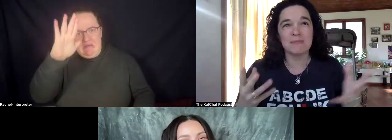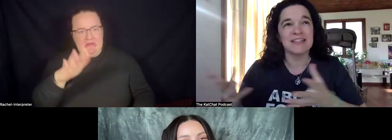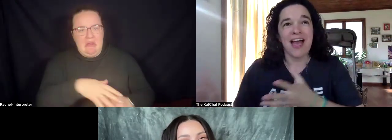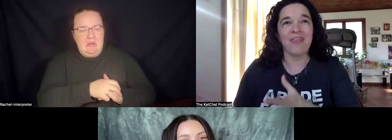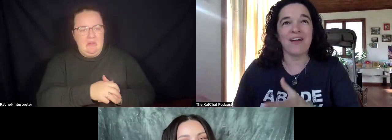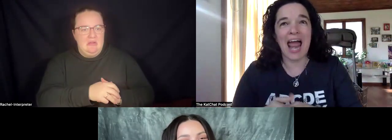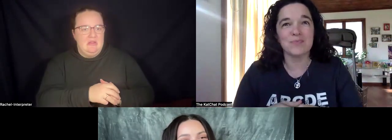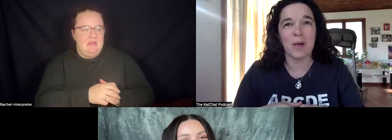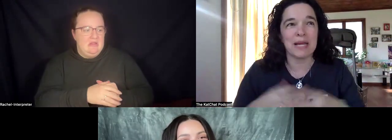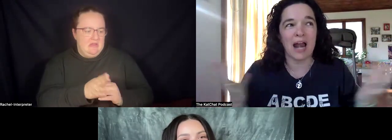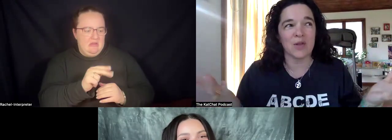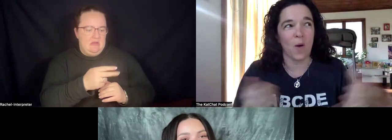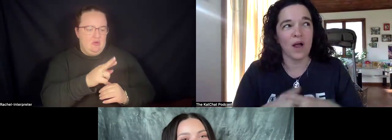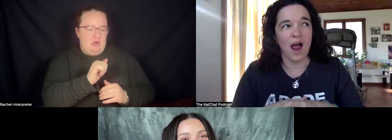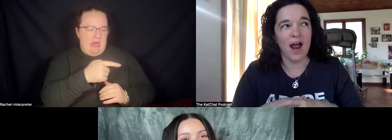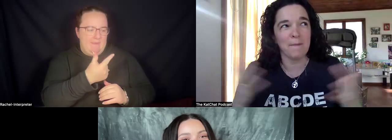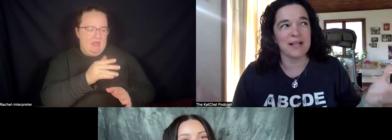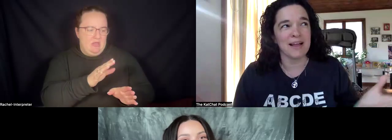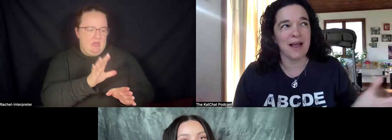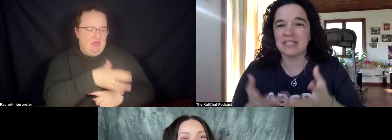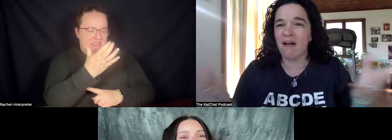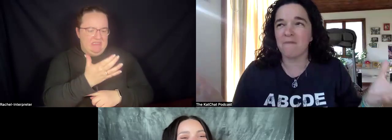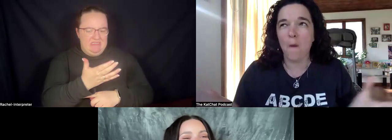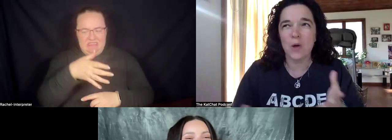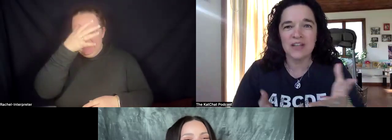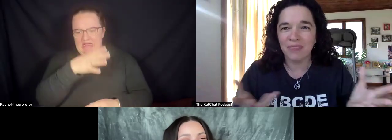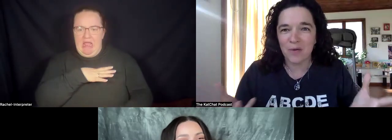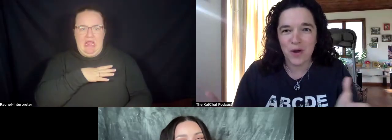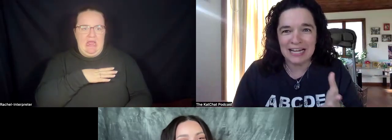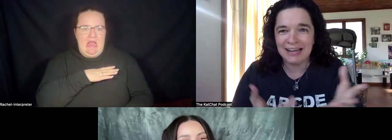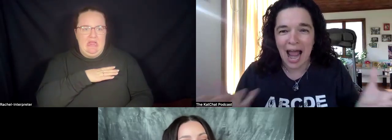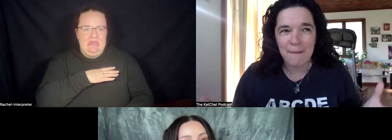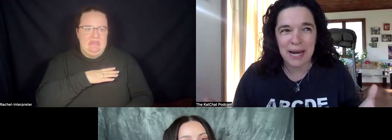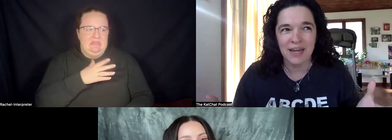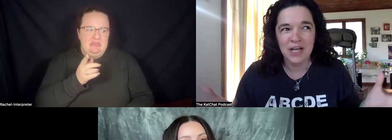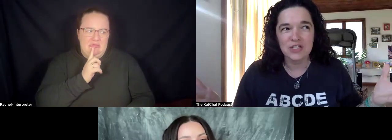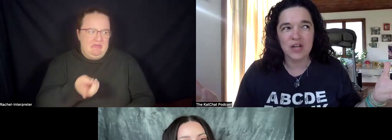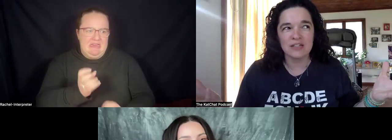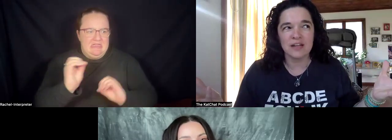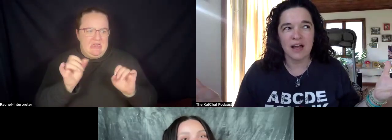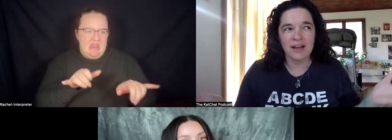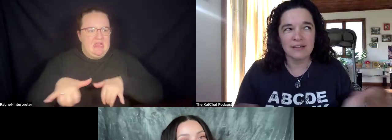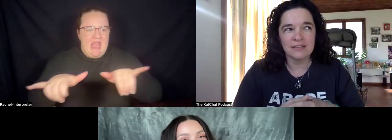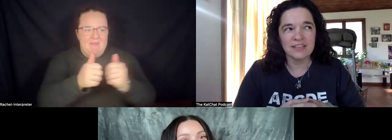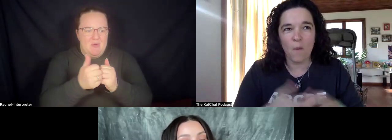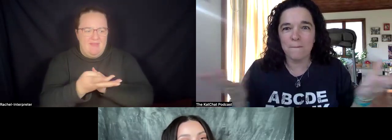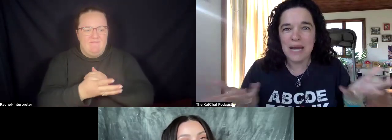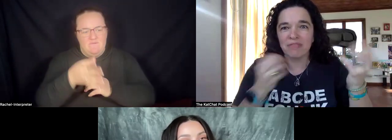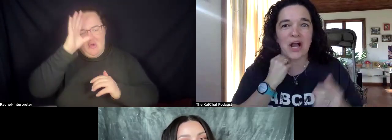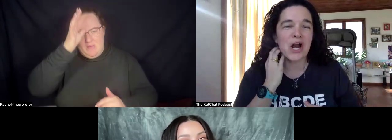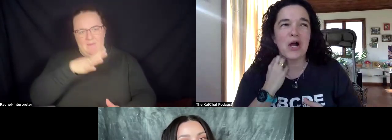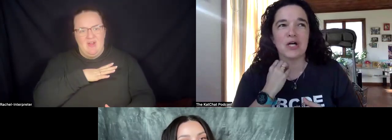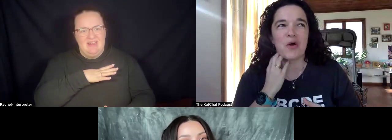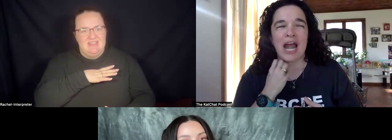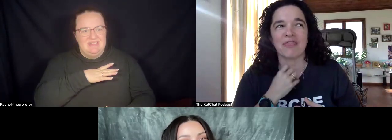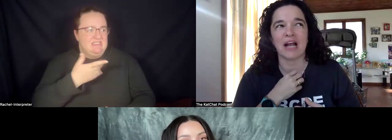Unwrapping Christmas, the guys will be, I don't know. Because they have almost nothing really in common. Just, meet